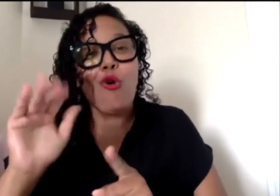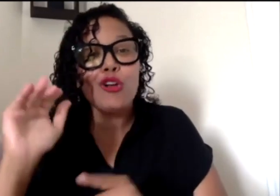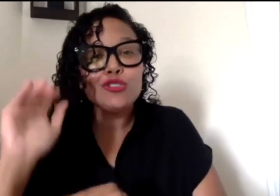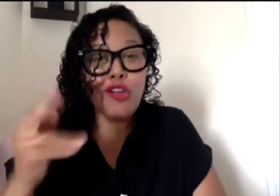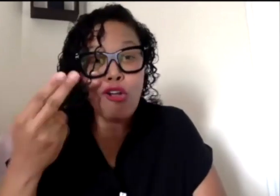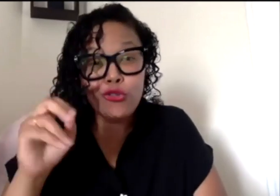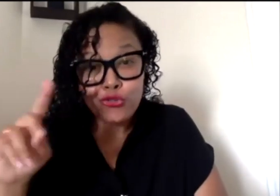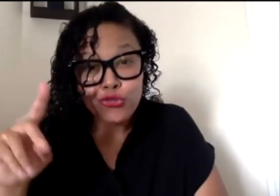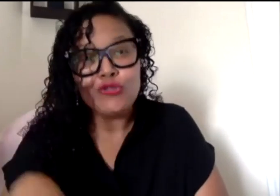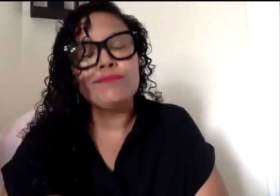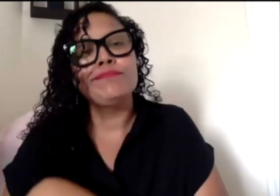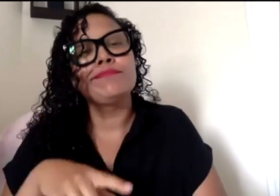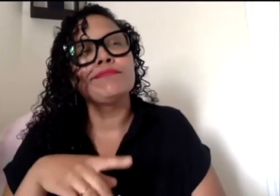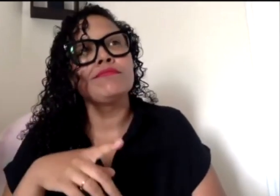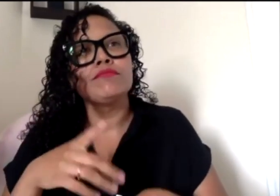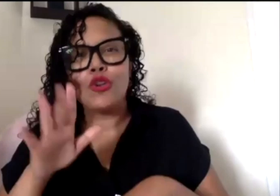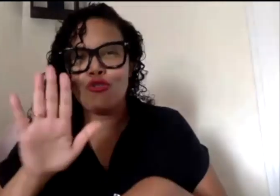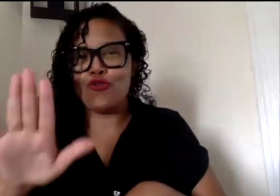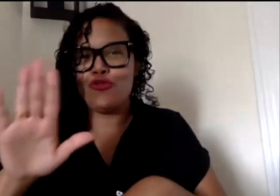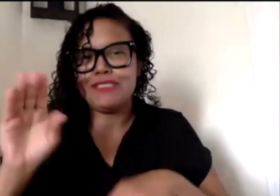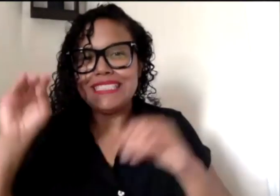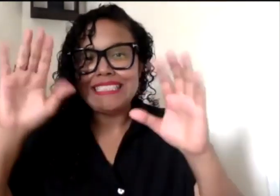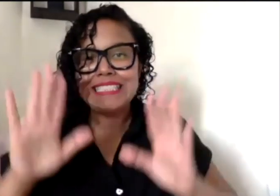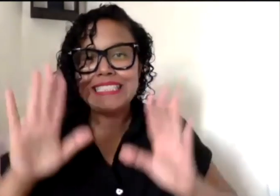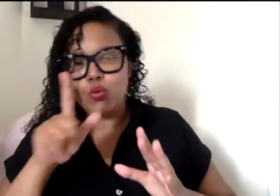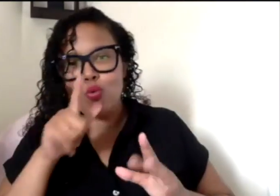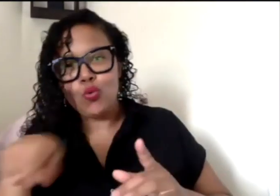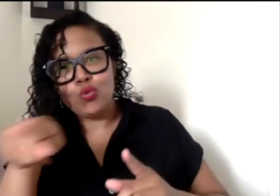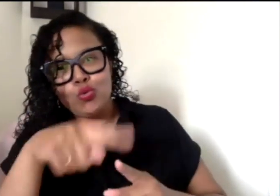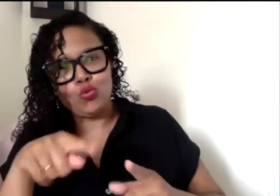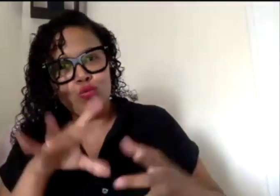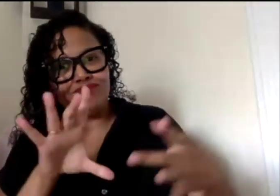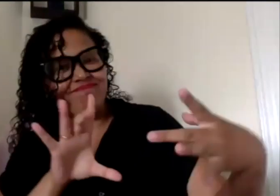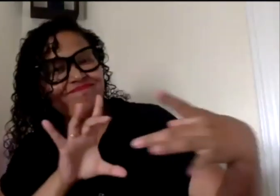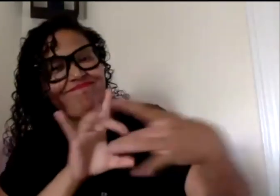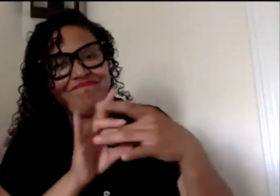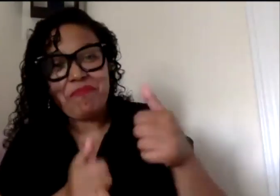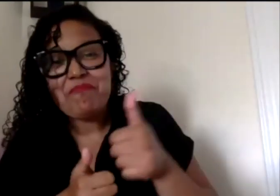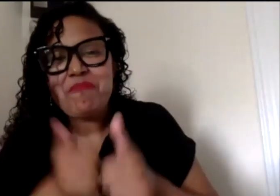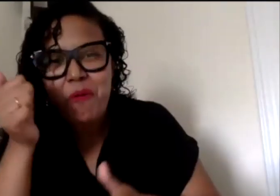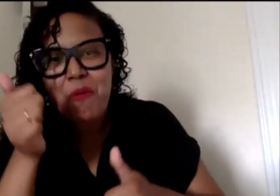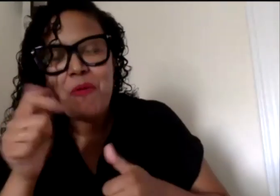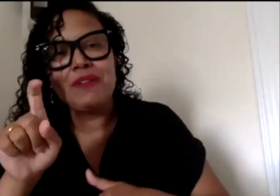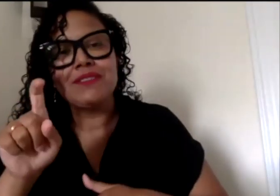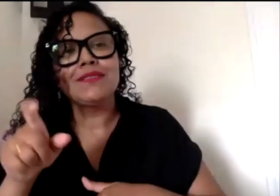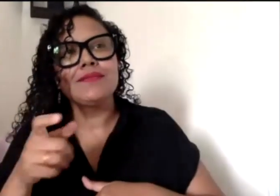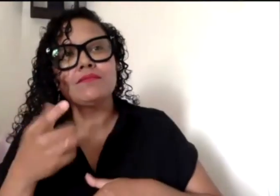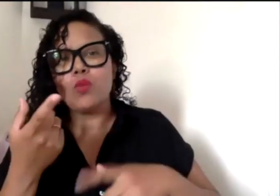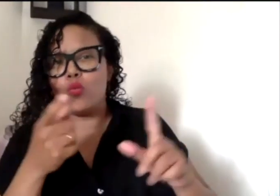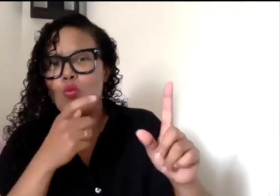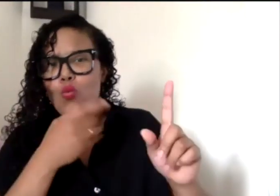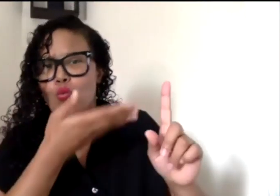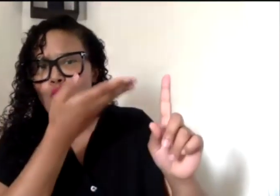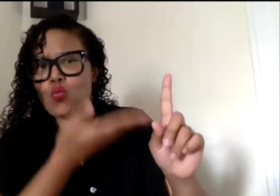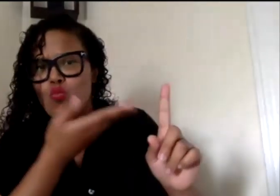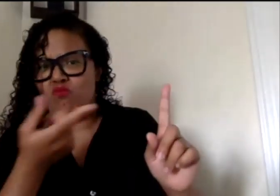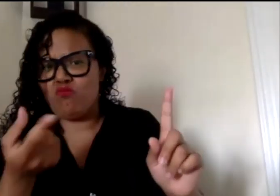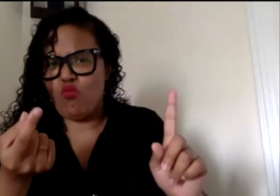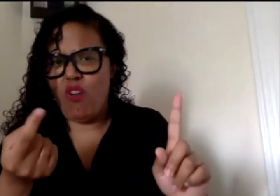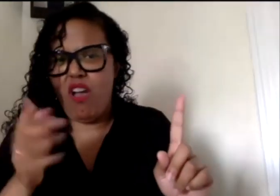If we look back to our childhood, to your teachers, who you bonded with the most, who